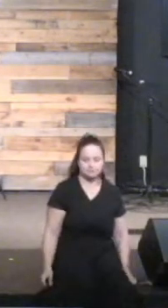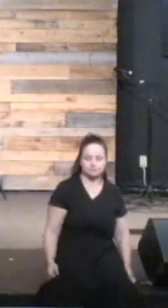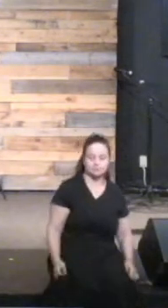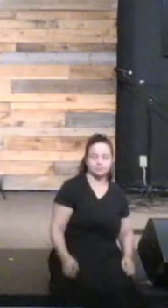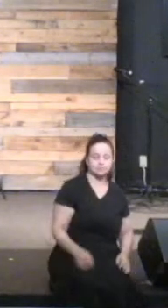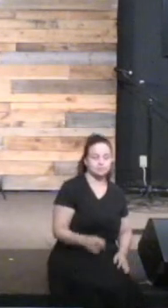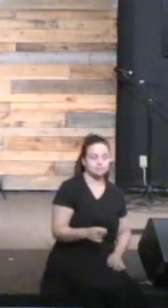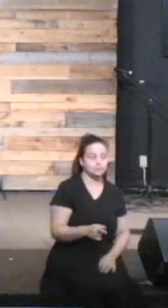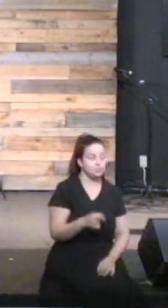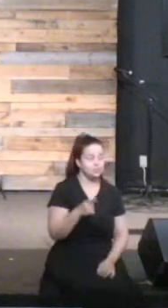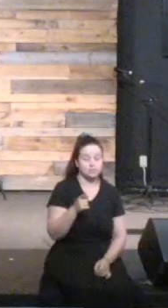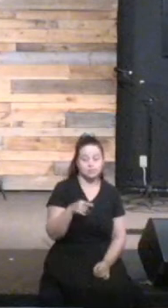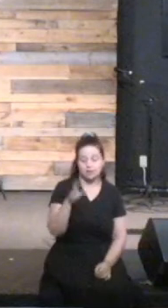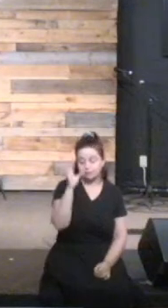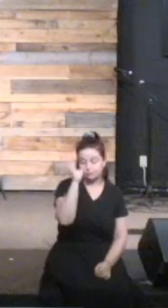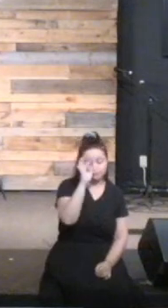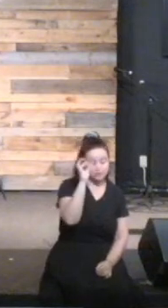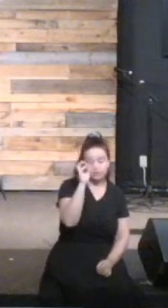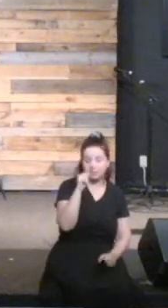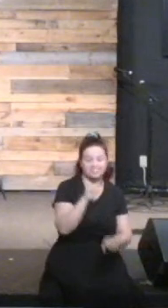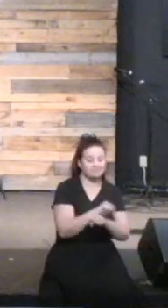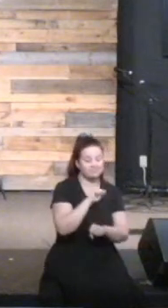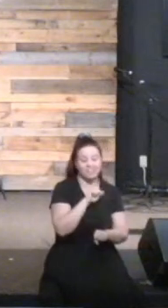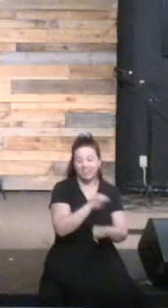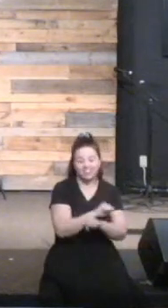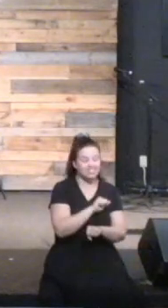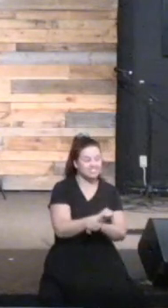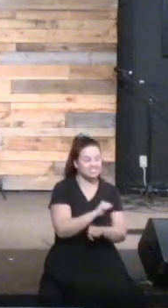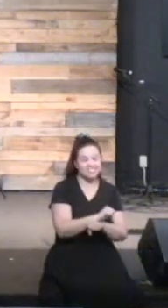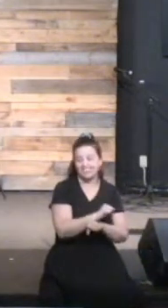you have no idea how hard I worked on that